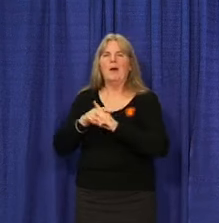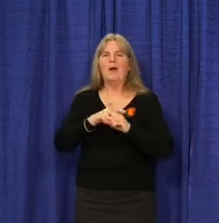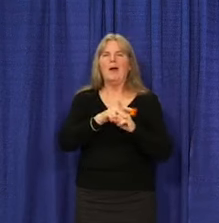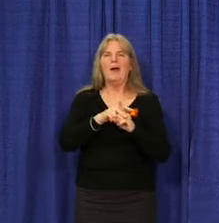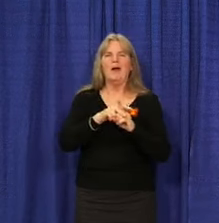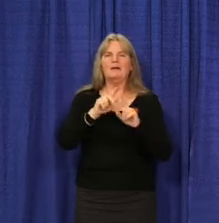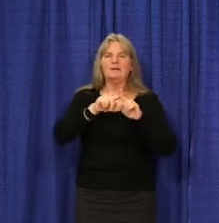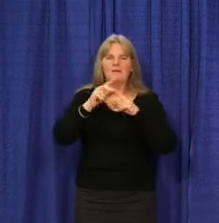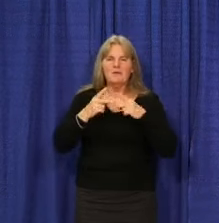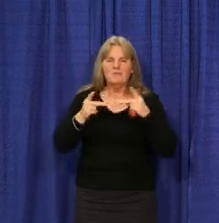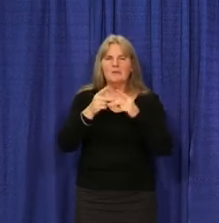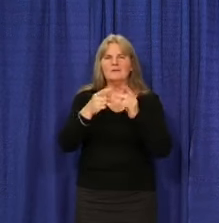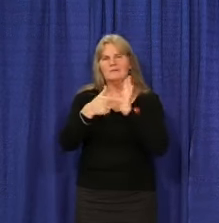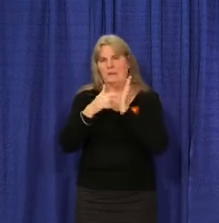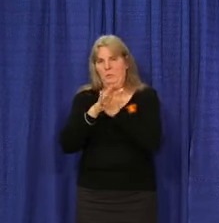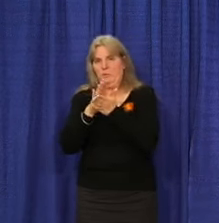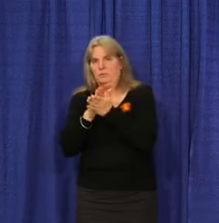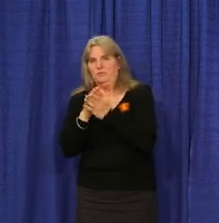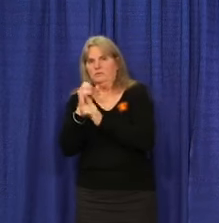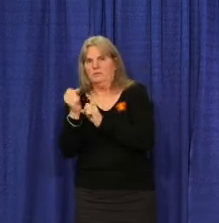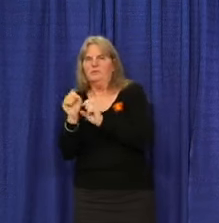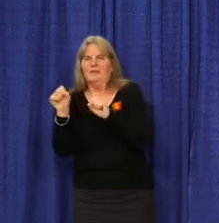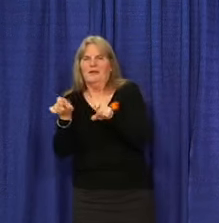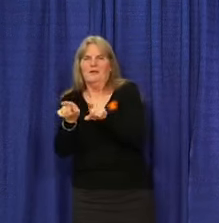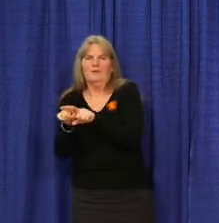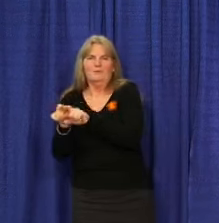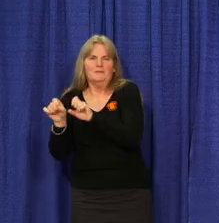guidance. So we have to, I think, allow